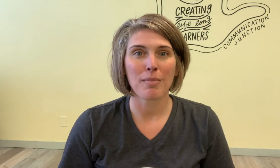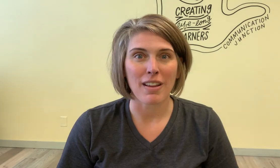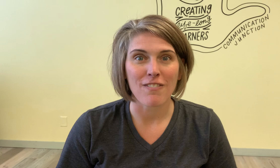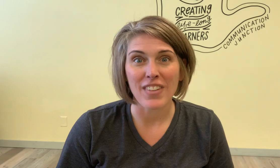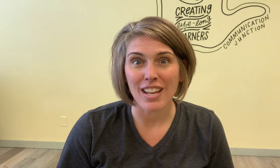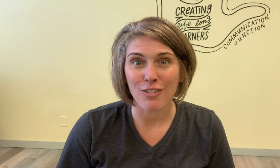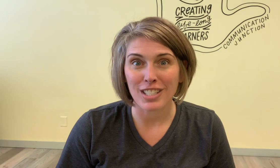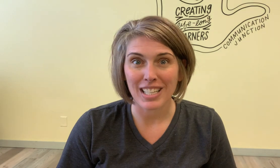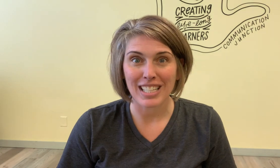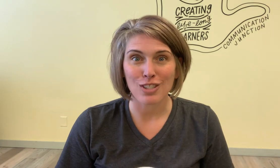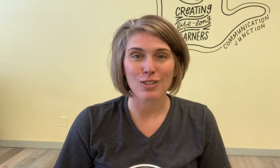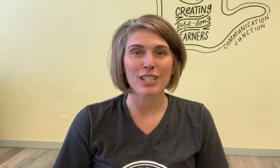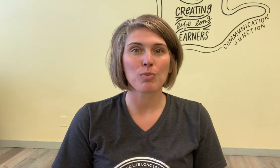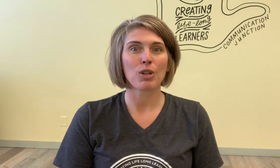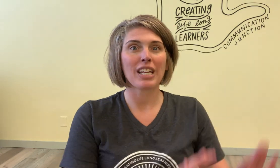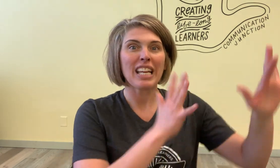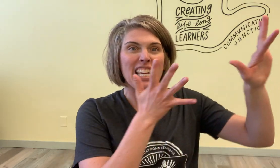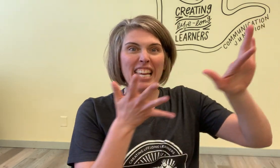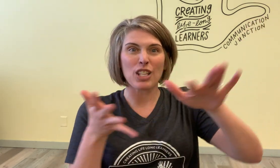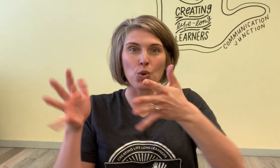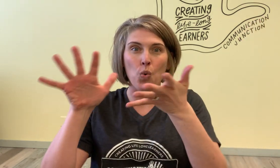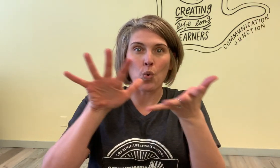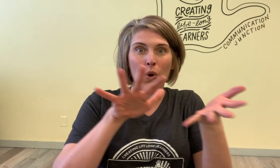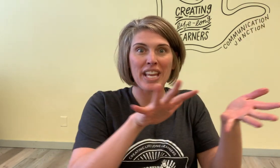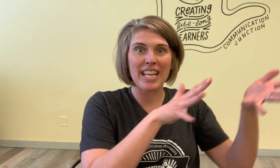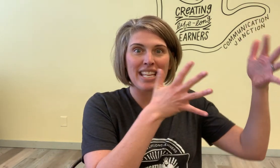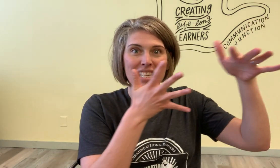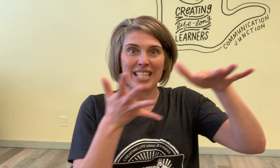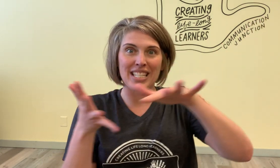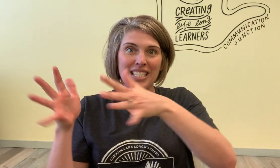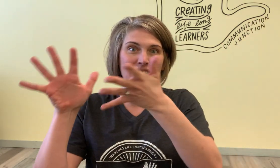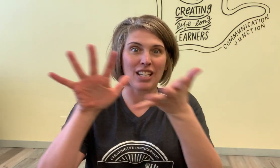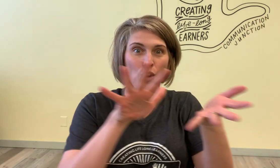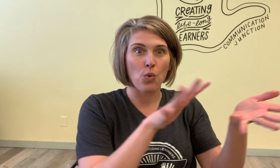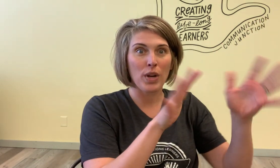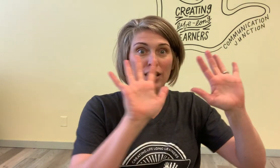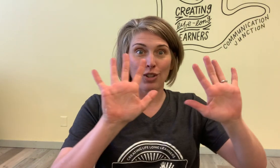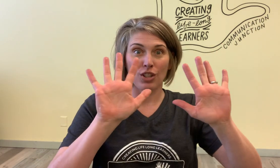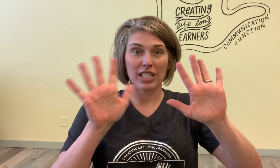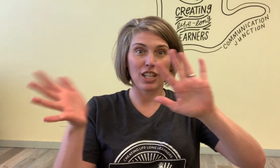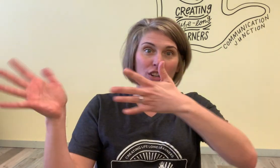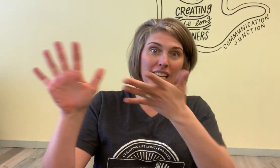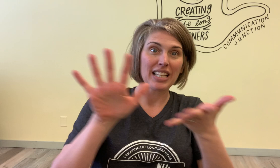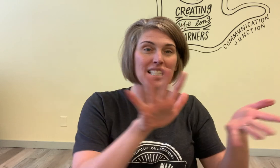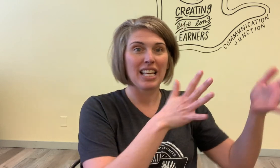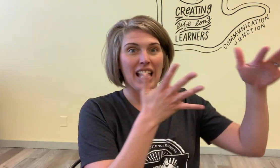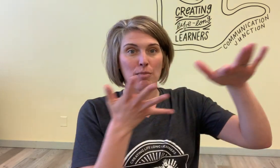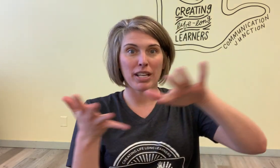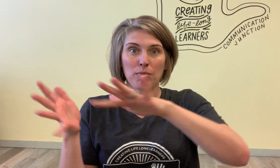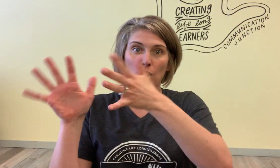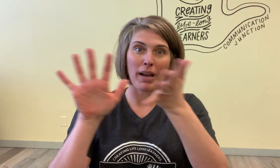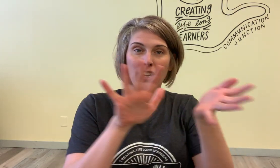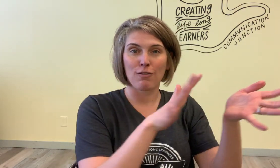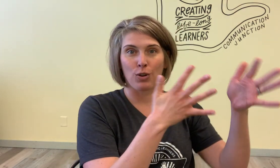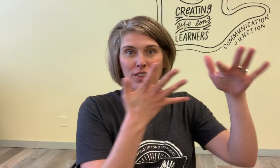my favorite signs during spring is wind. Wind. So you're going to take your hands and make them blow back and forth like